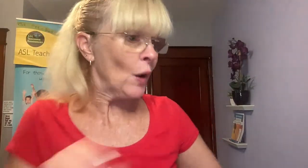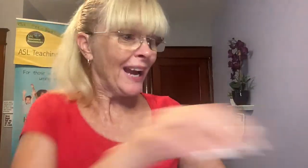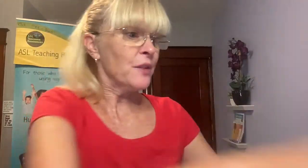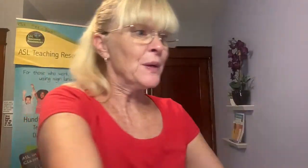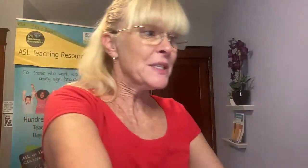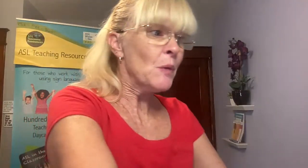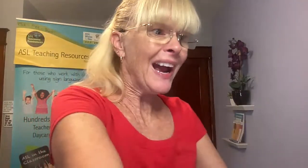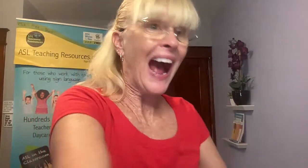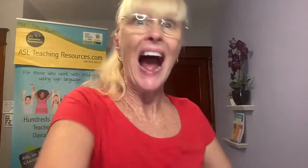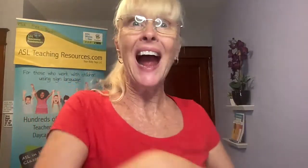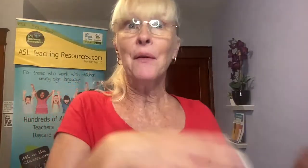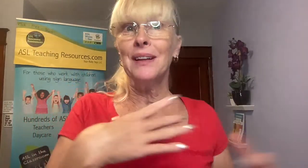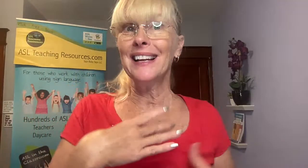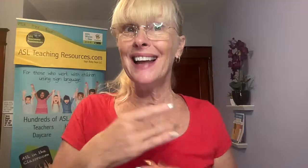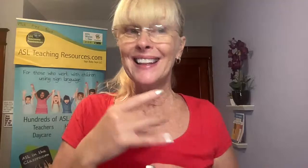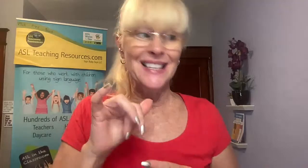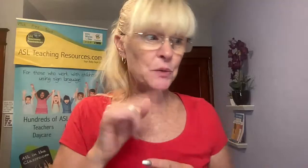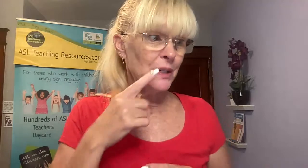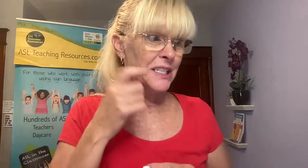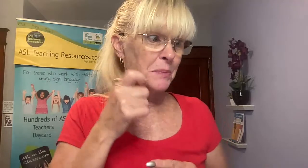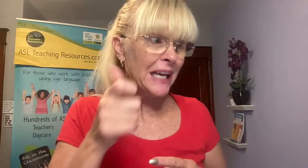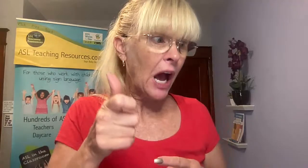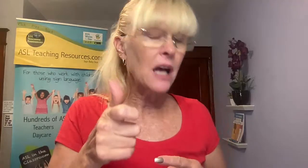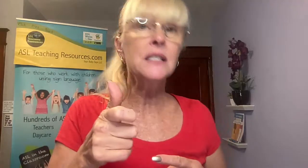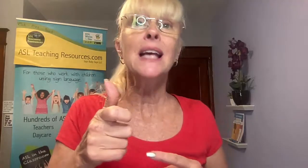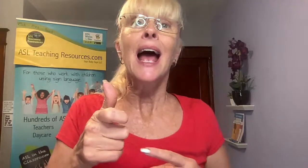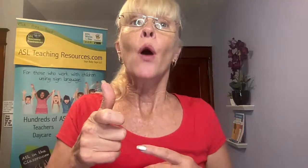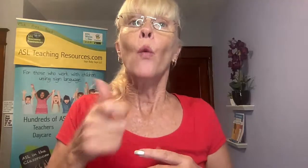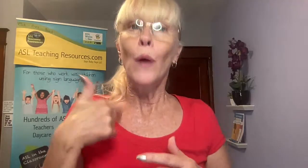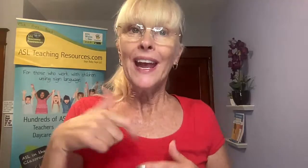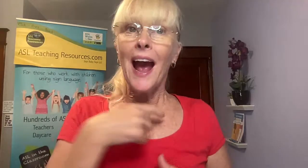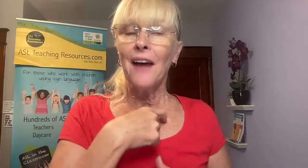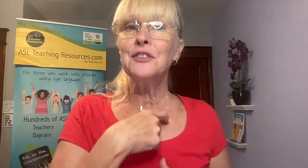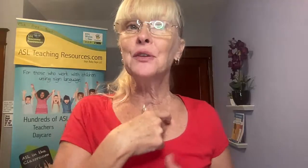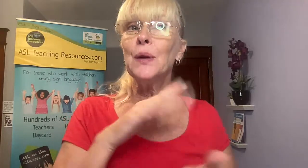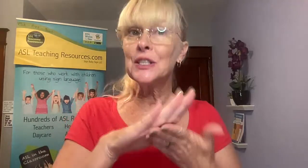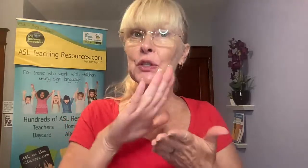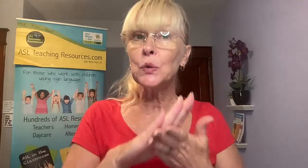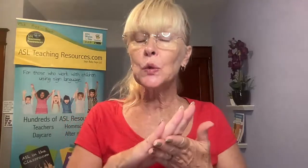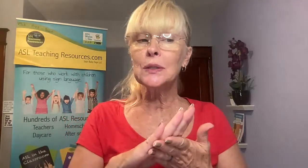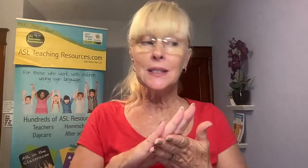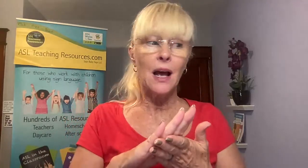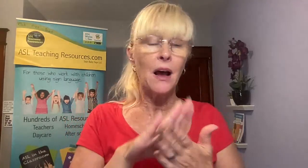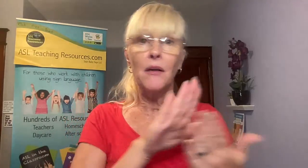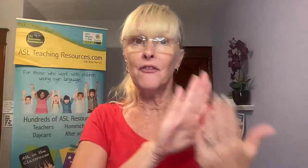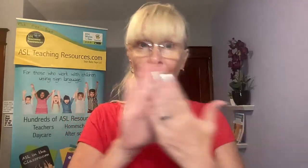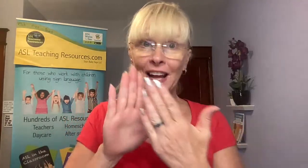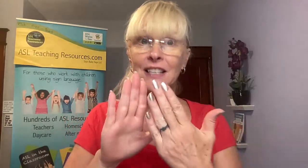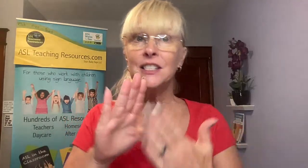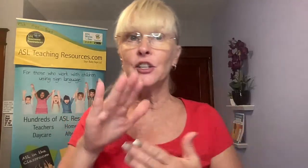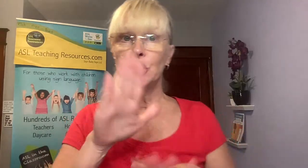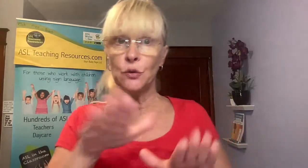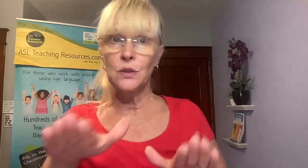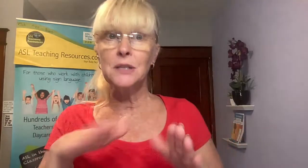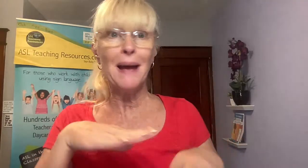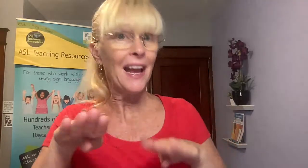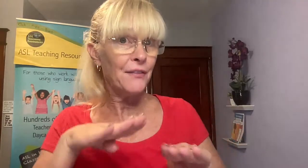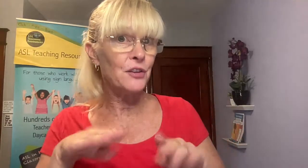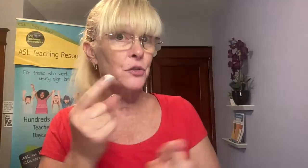Okay, the reason why I really like this one is because we have to, in schools, face children's behaviors,